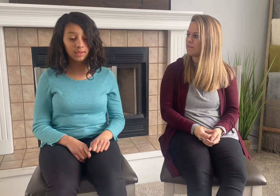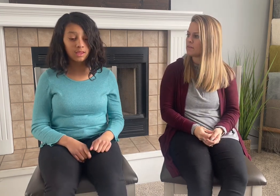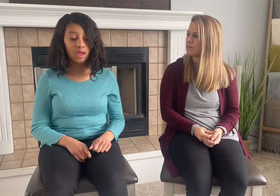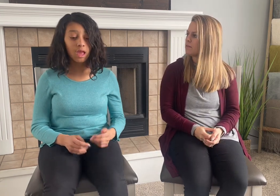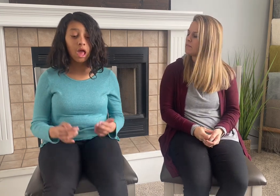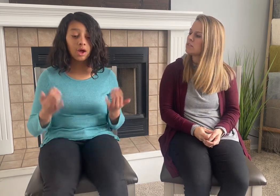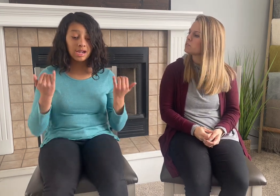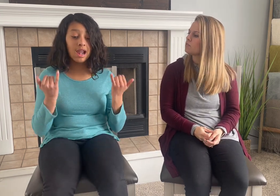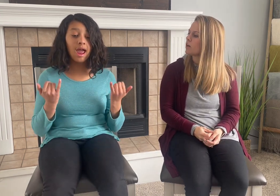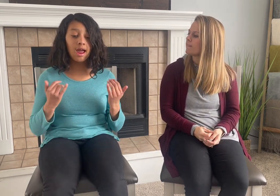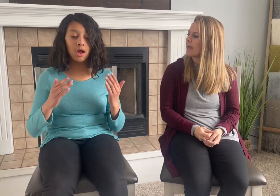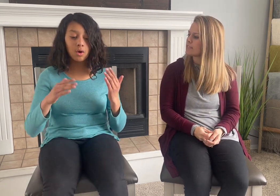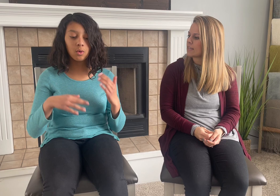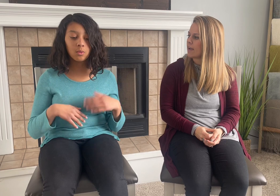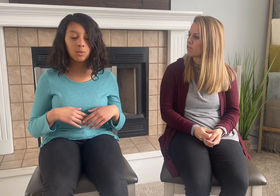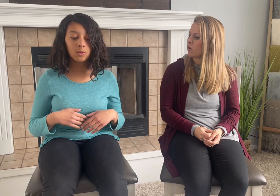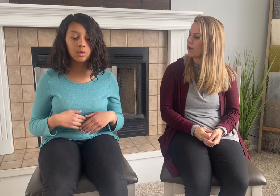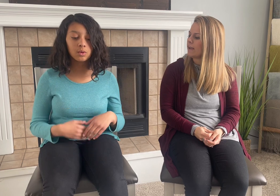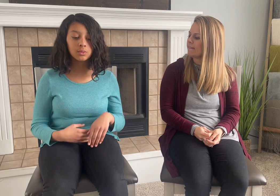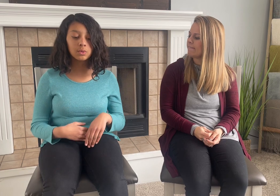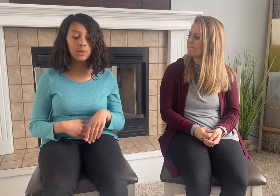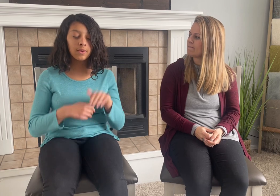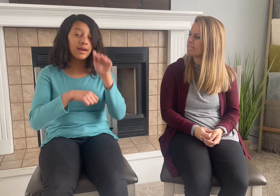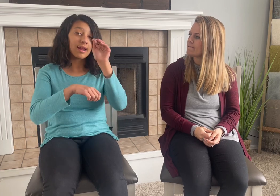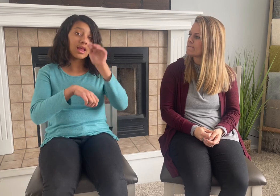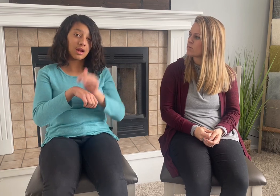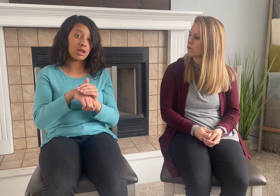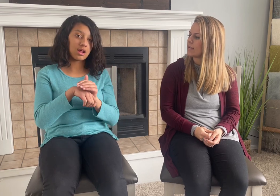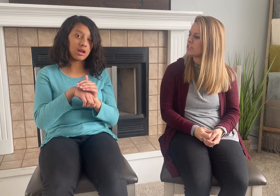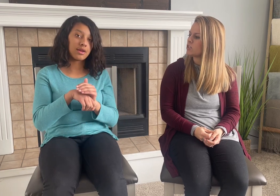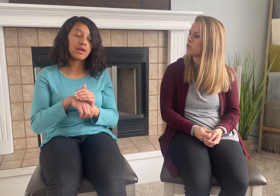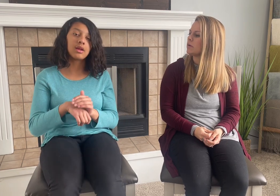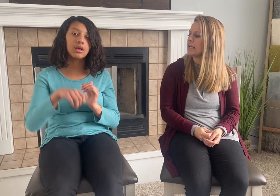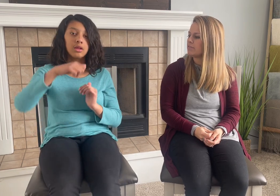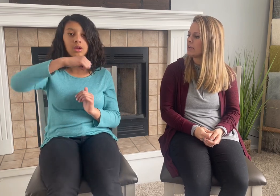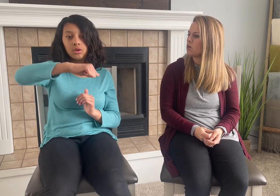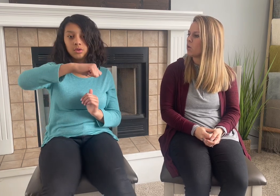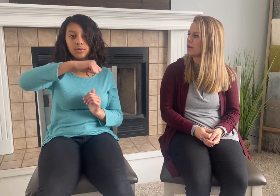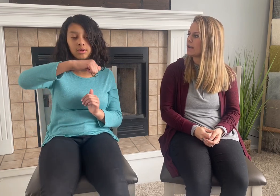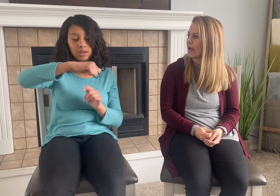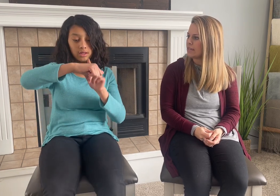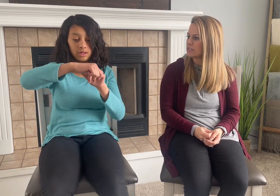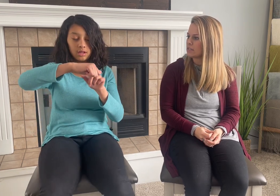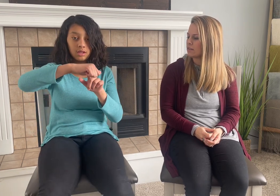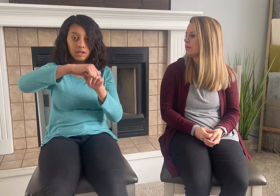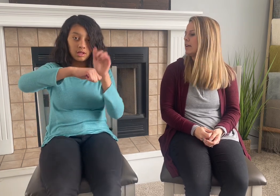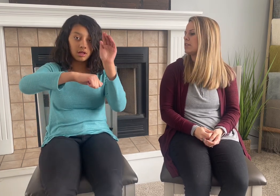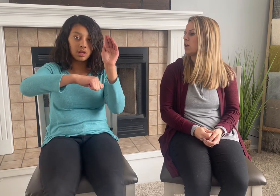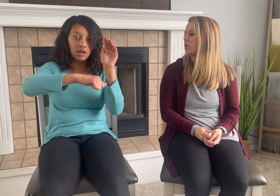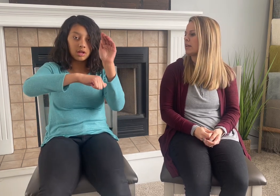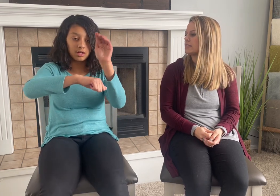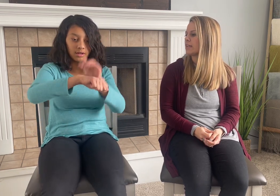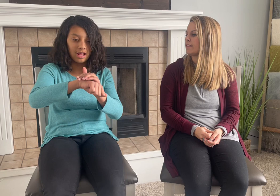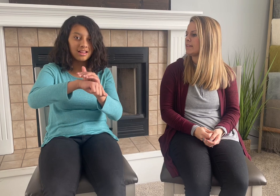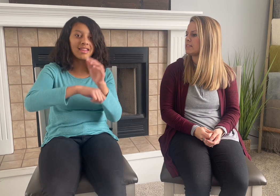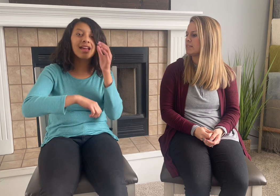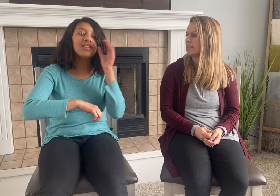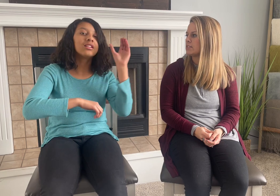right. So for our last category, we're going to do evening or night. And so how we're going to sign this is